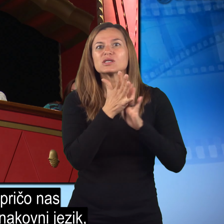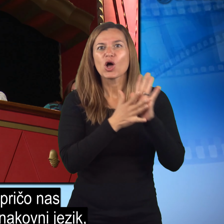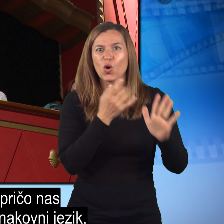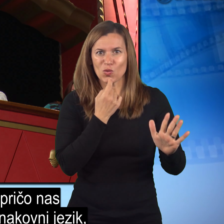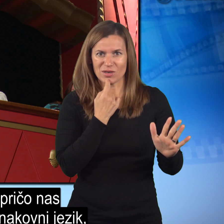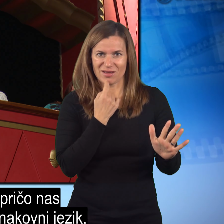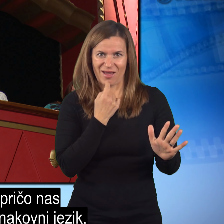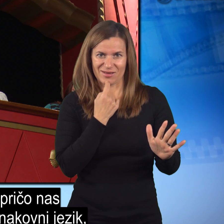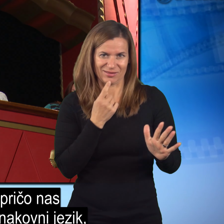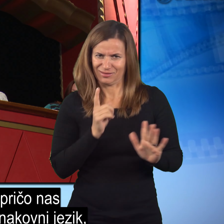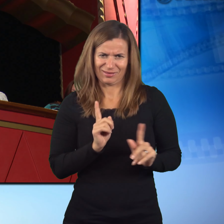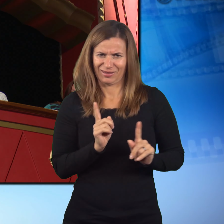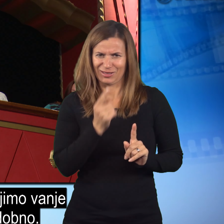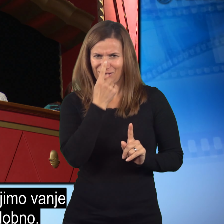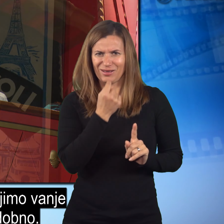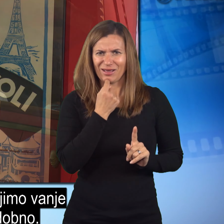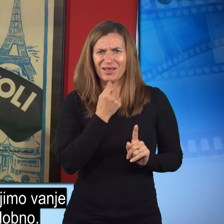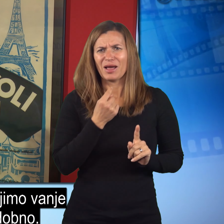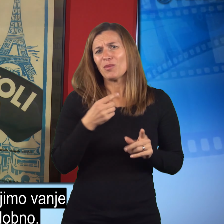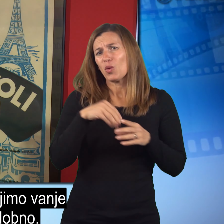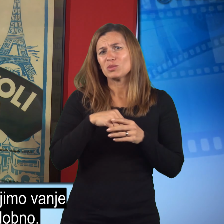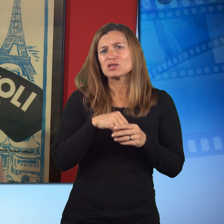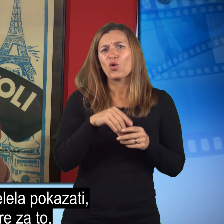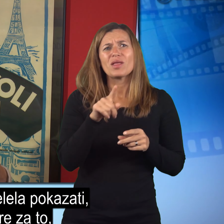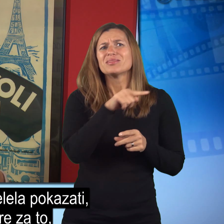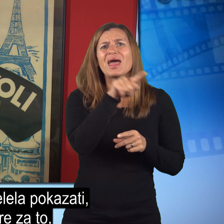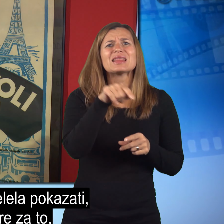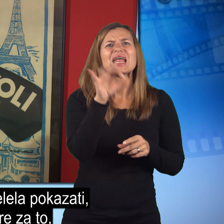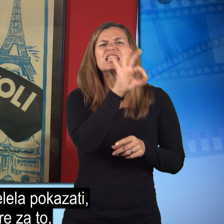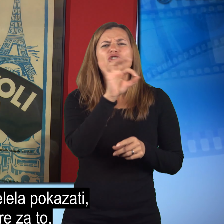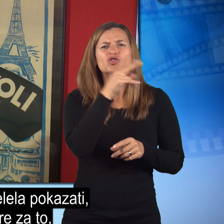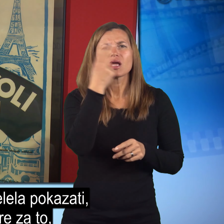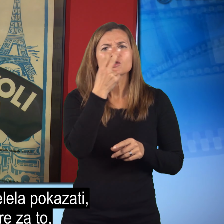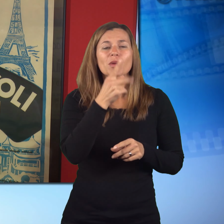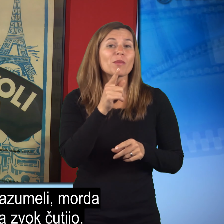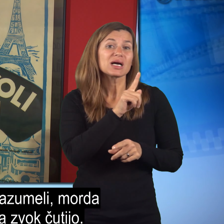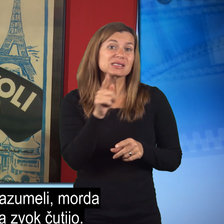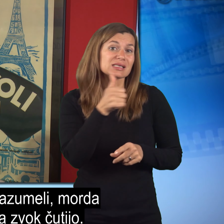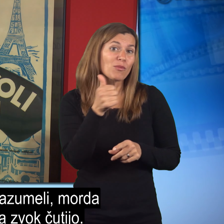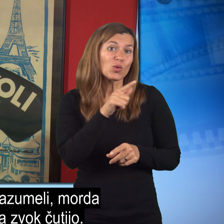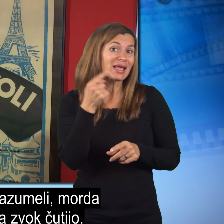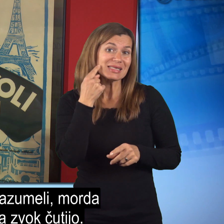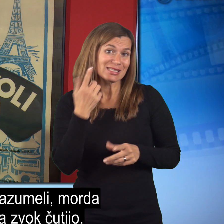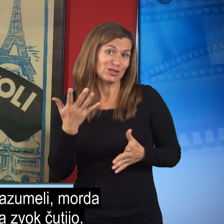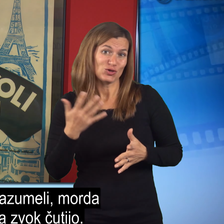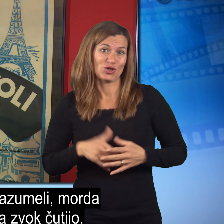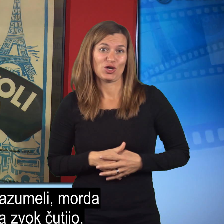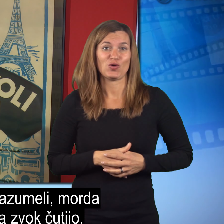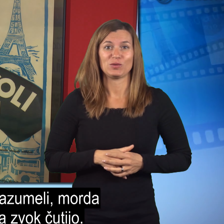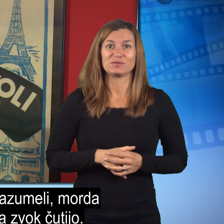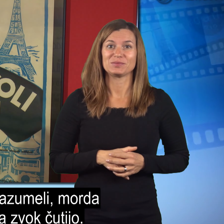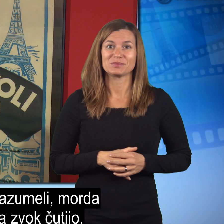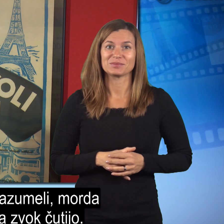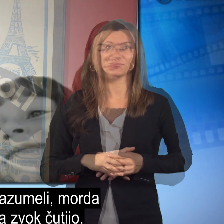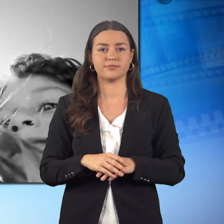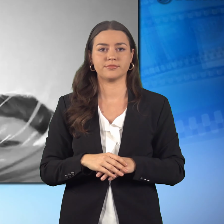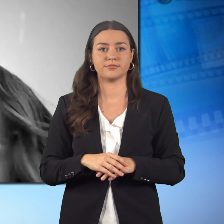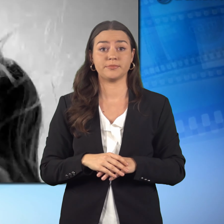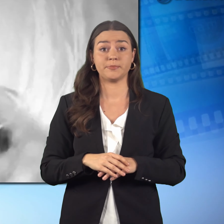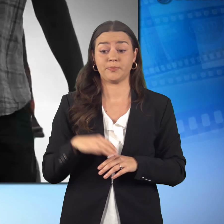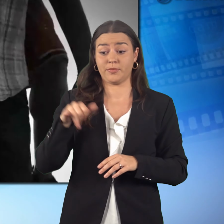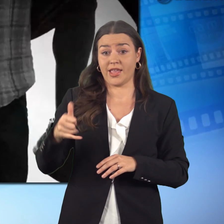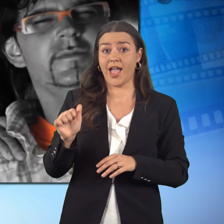using sign language. And it's not that they don't understand anything, it's just that they don't hear, but maybe they feel the sound.